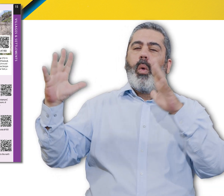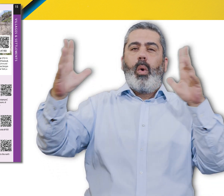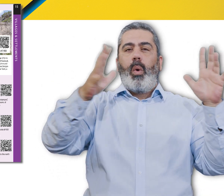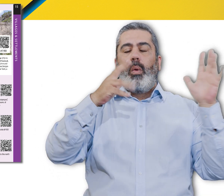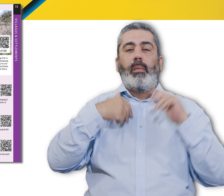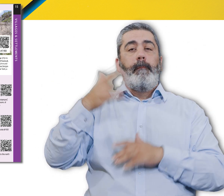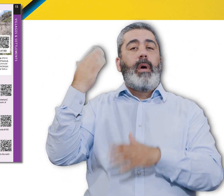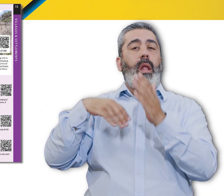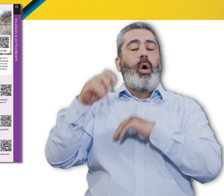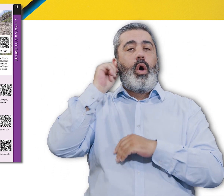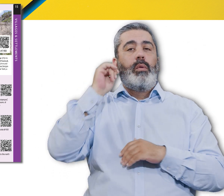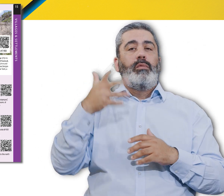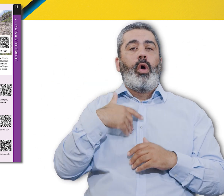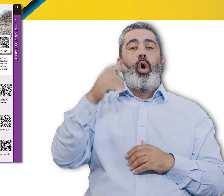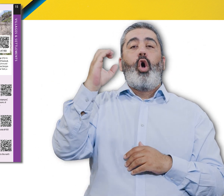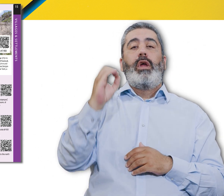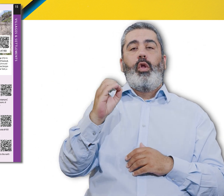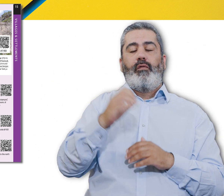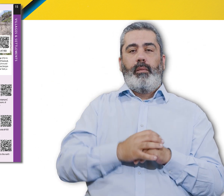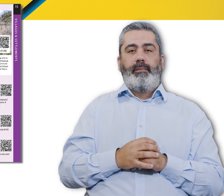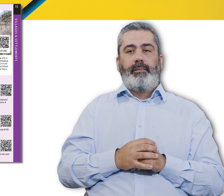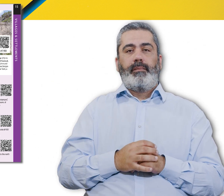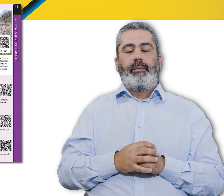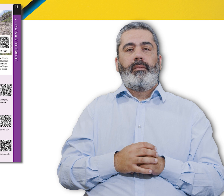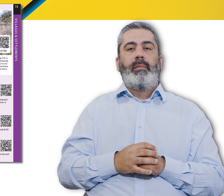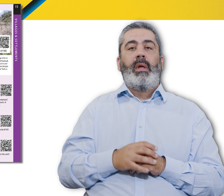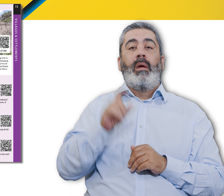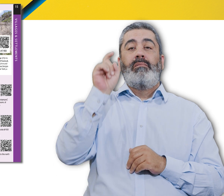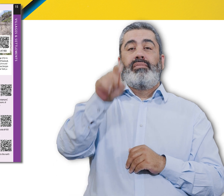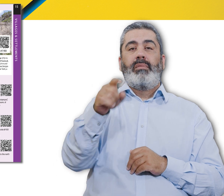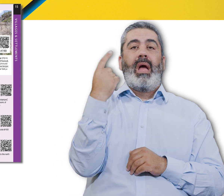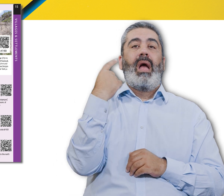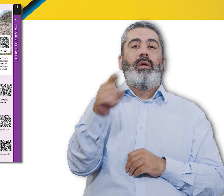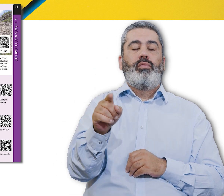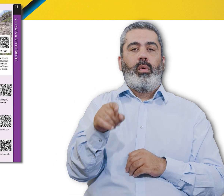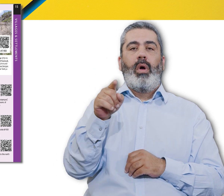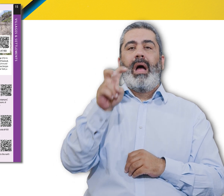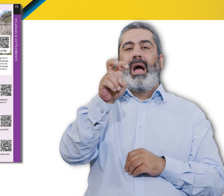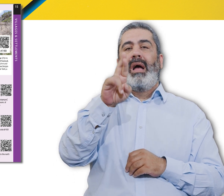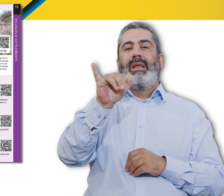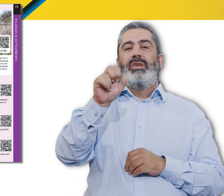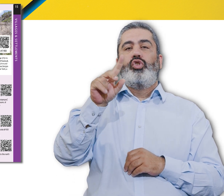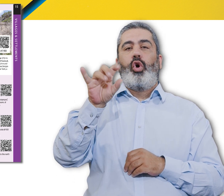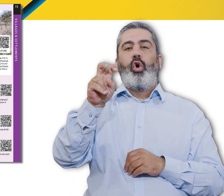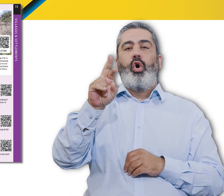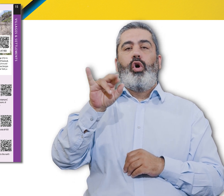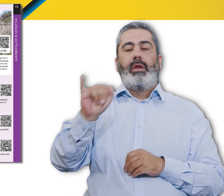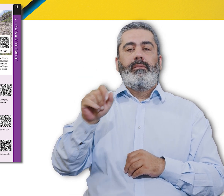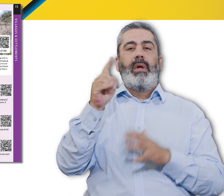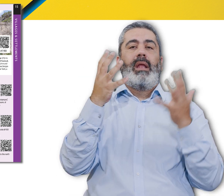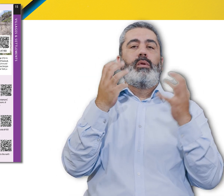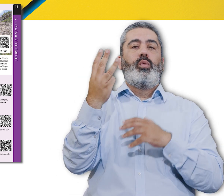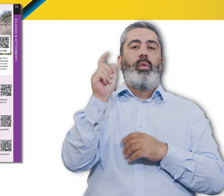green nature. The oldest name of the village was Dobranovo. Nearby, Leicester, number 100.